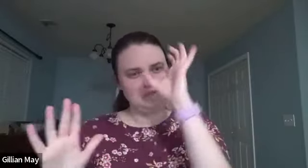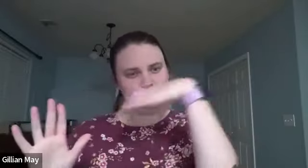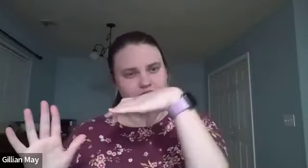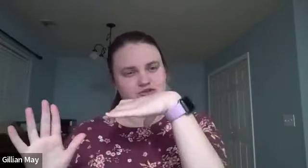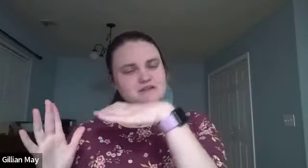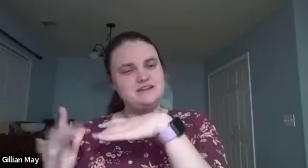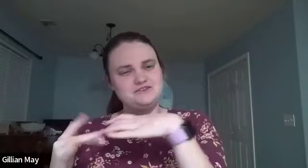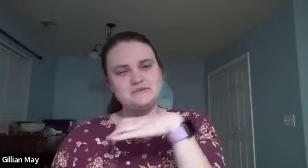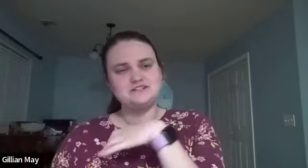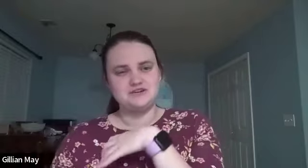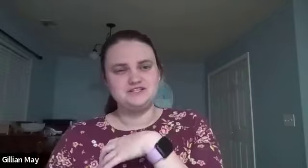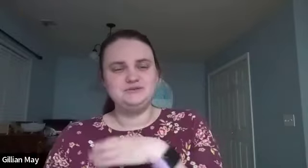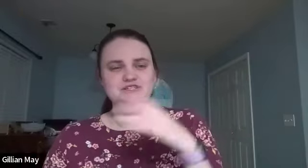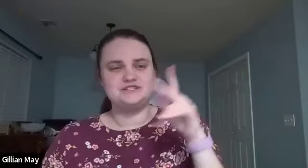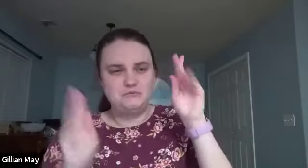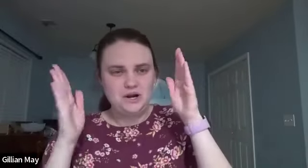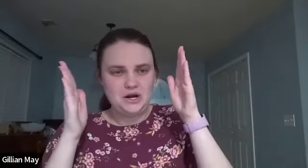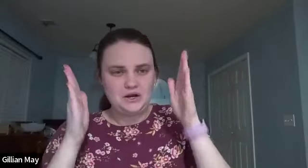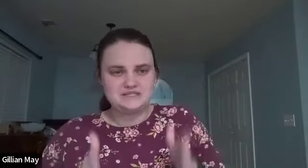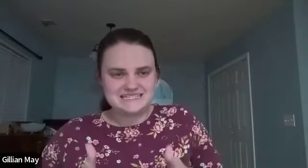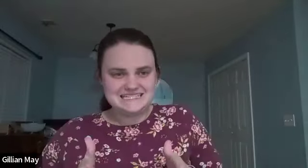when you're doing, like if you're talking about a stranger, you would just go person,